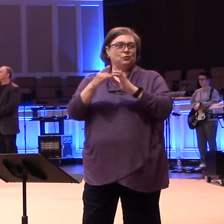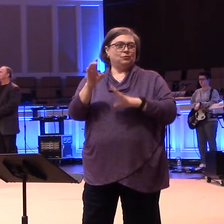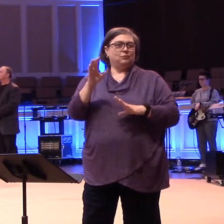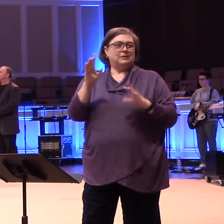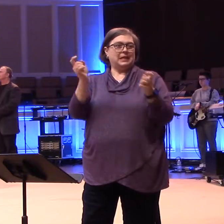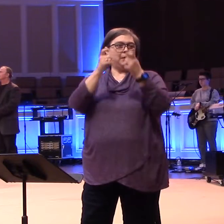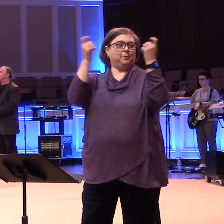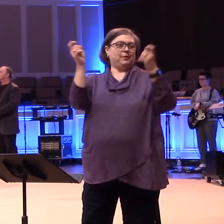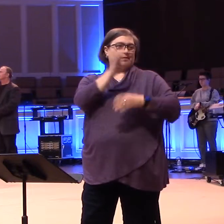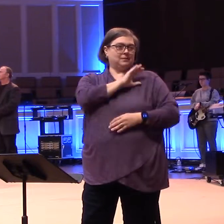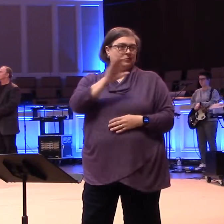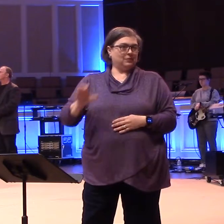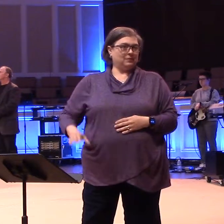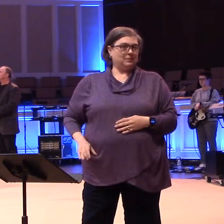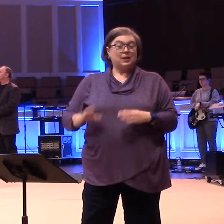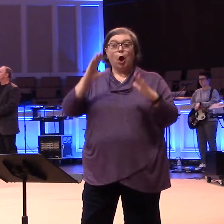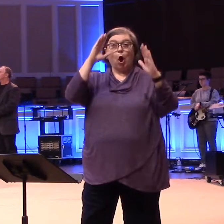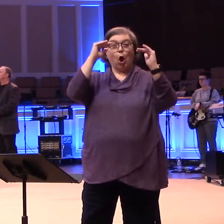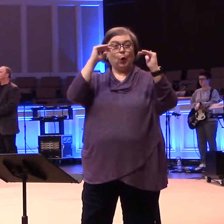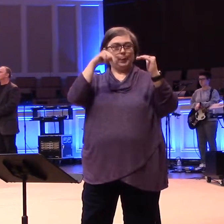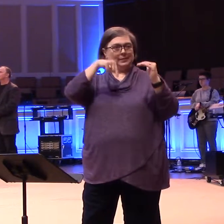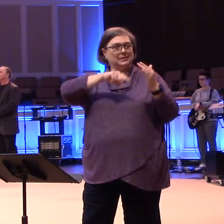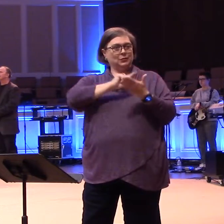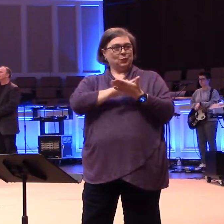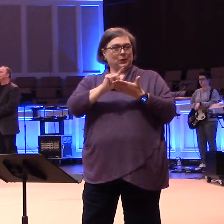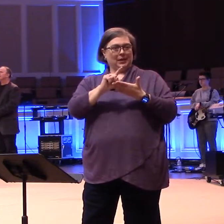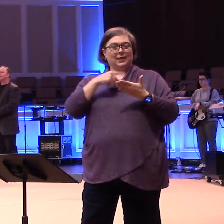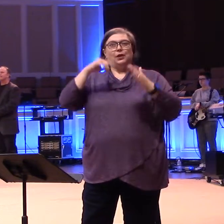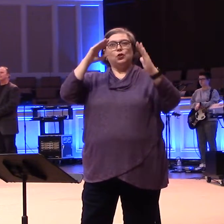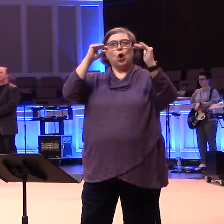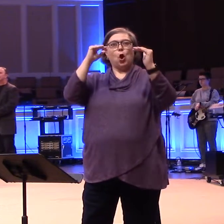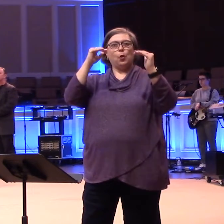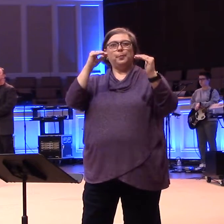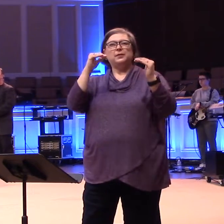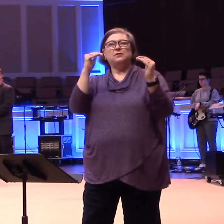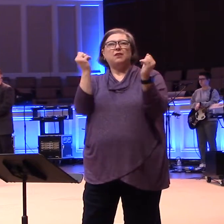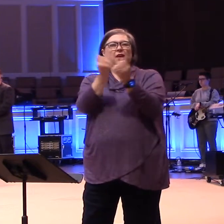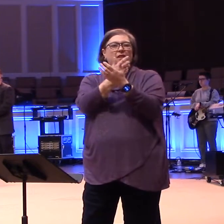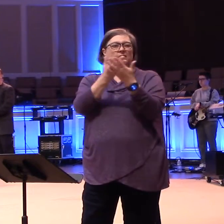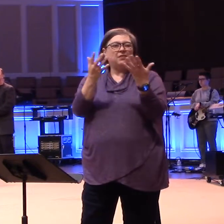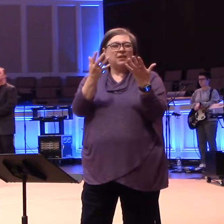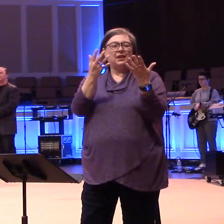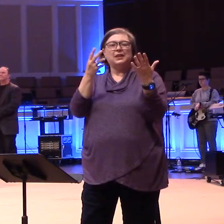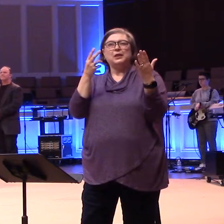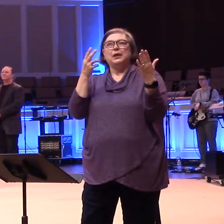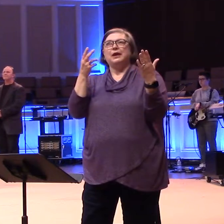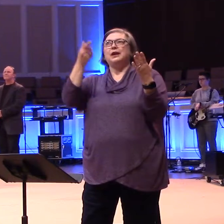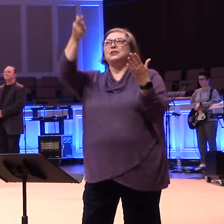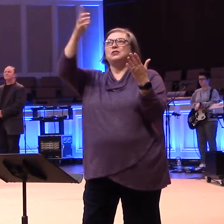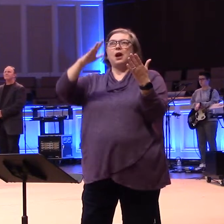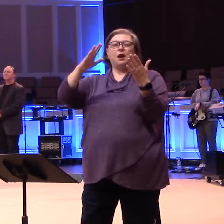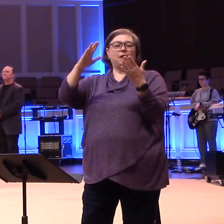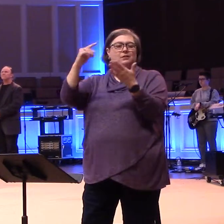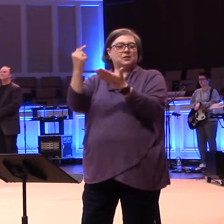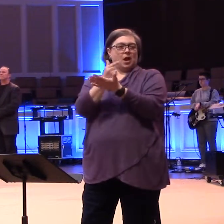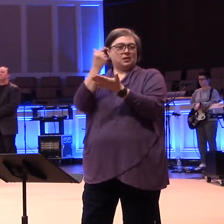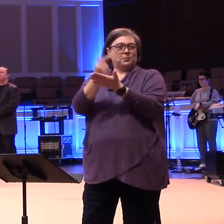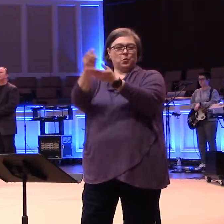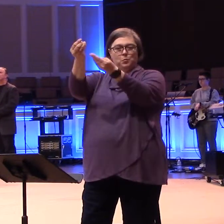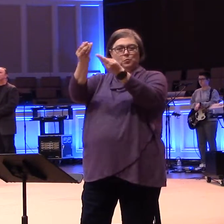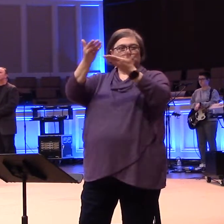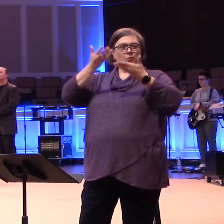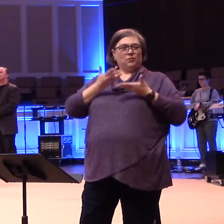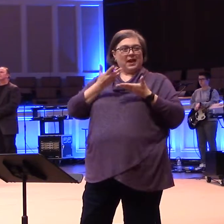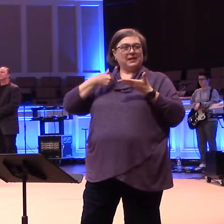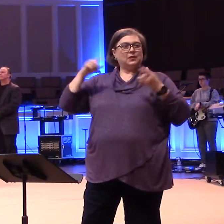hope. And that hope looks forward to all that the gospel provides, and we celebrate the gift of the gospel